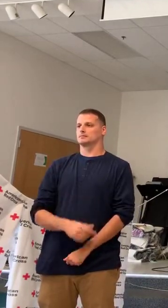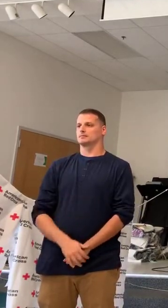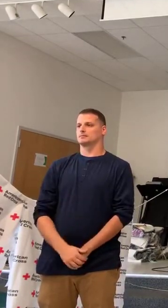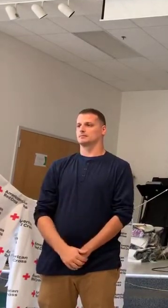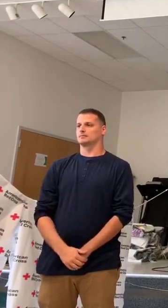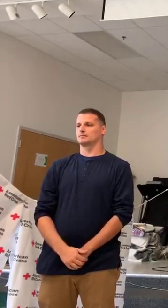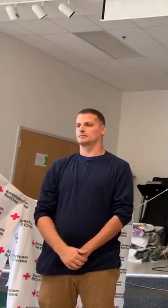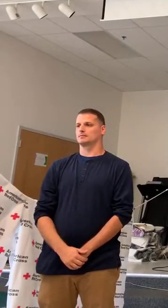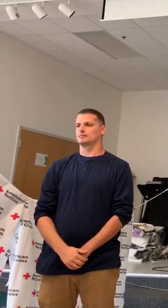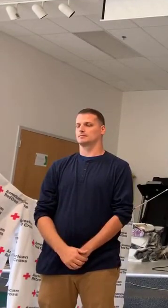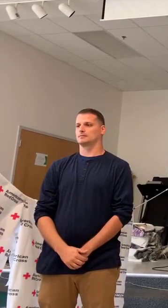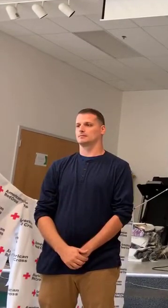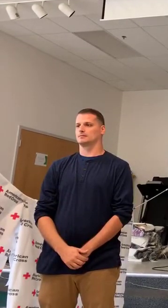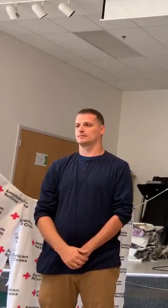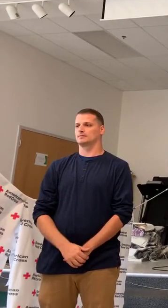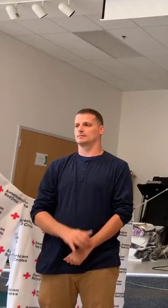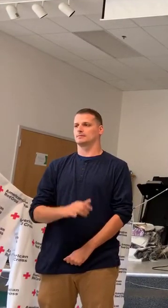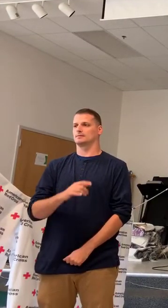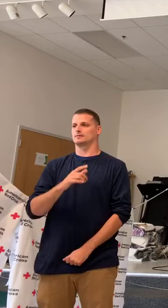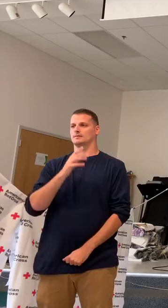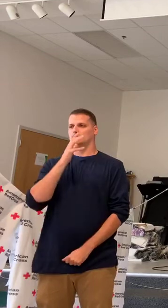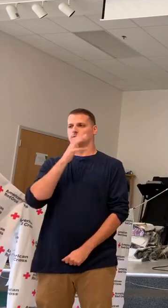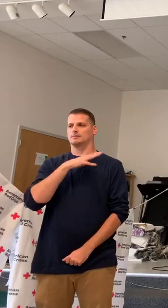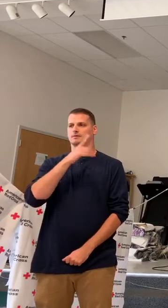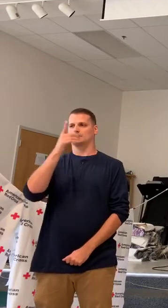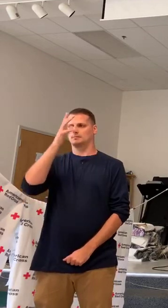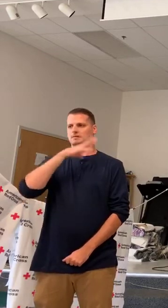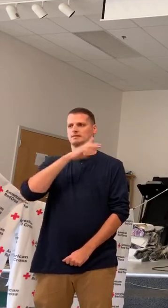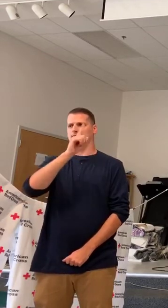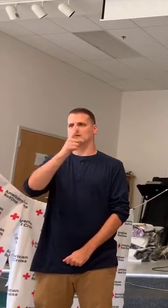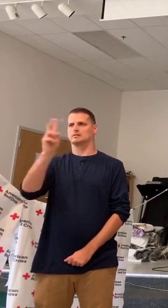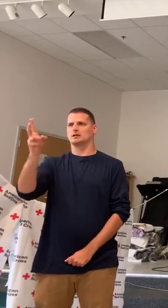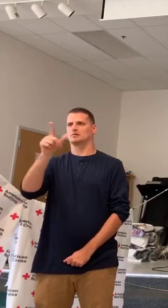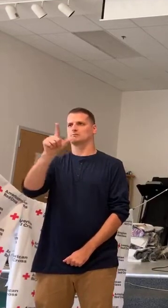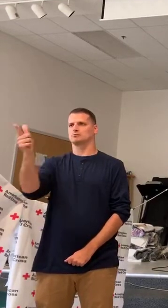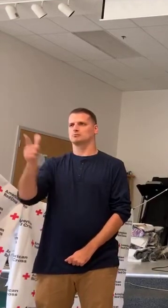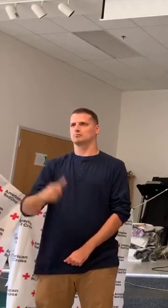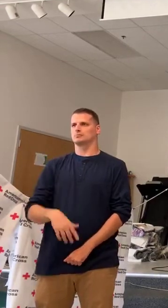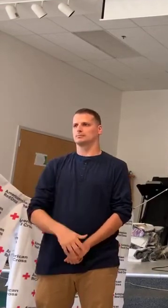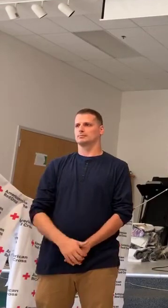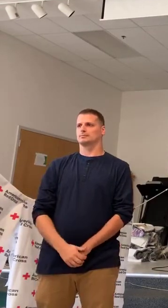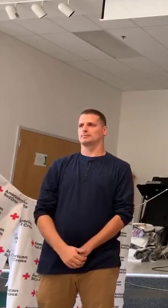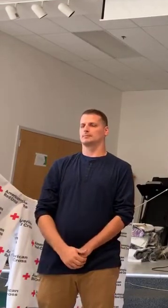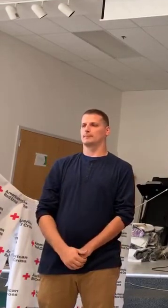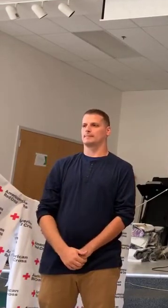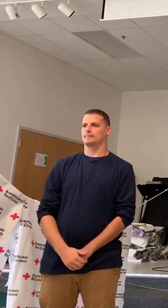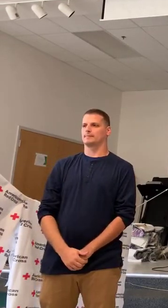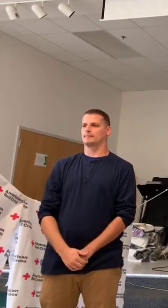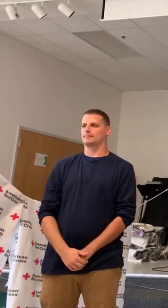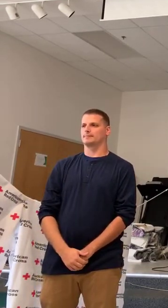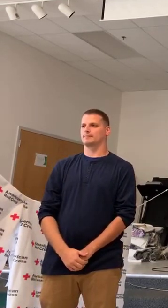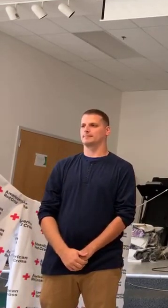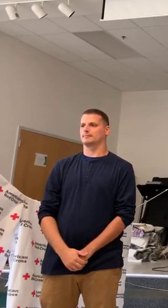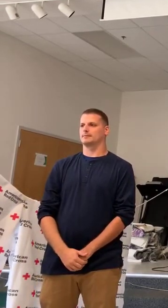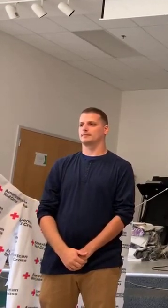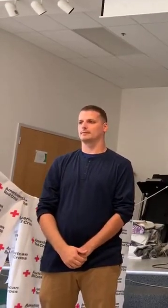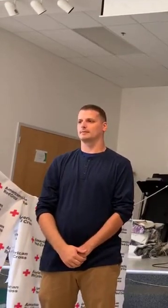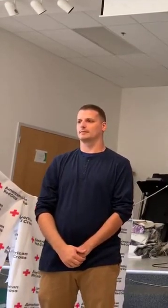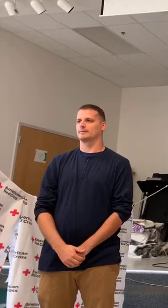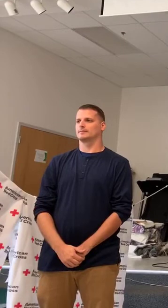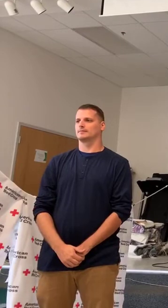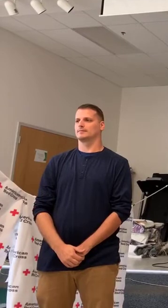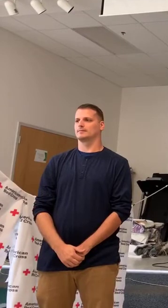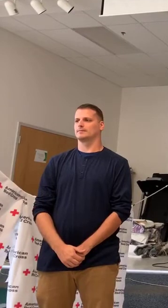for the ma'am in the back first, and then we'll get to you, sir. In the blue sweater, who is? There's been a fire truck just east